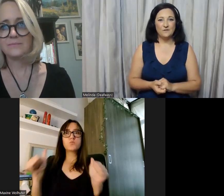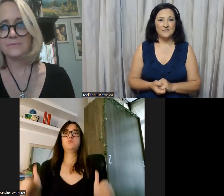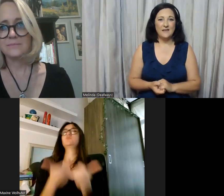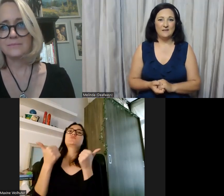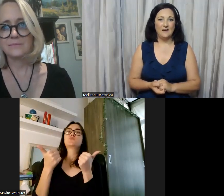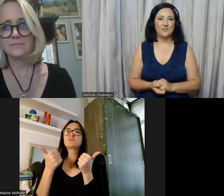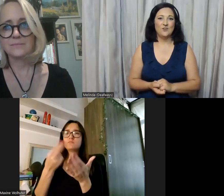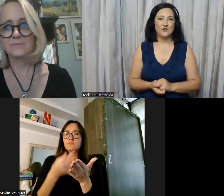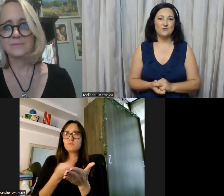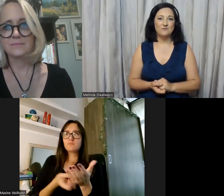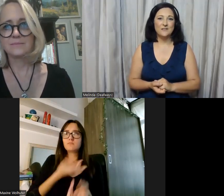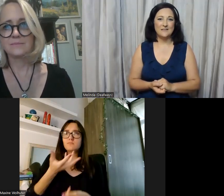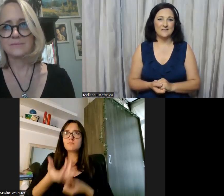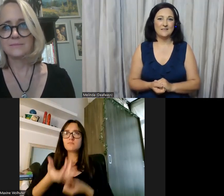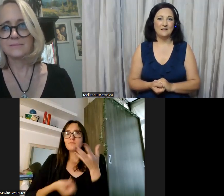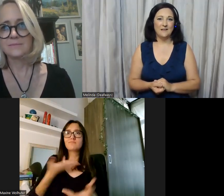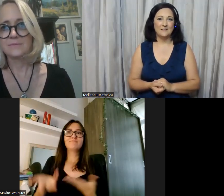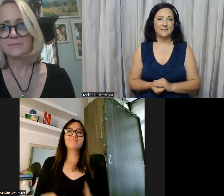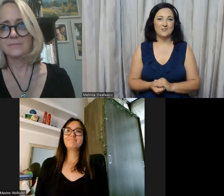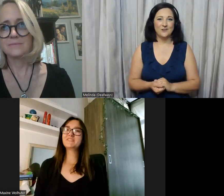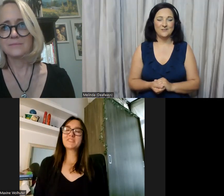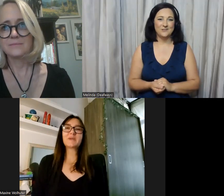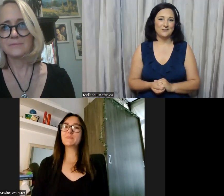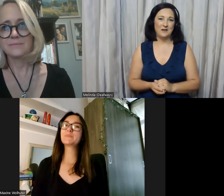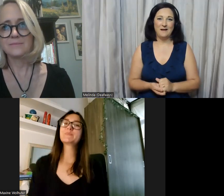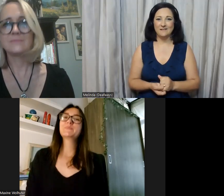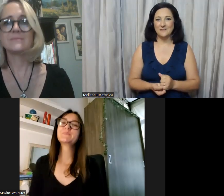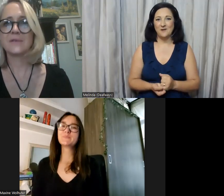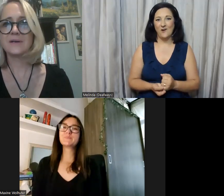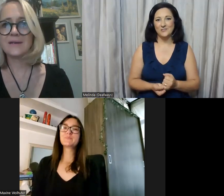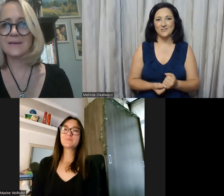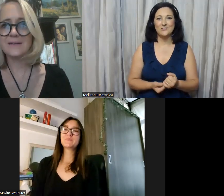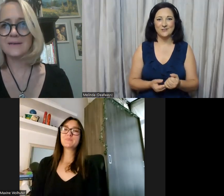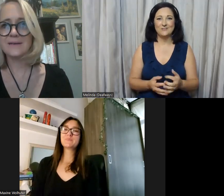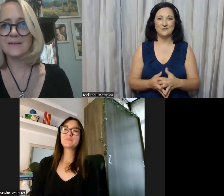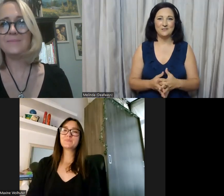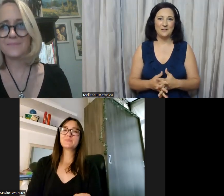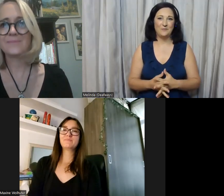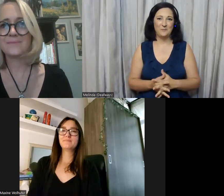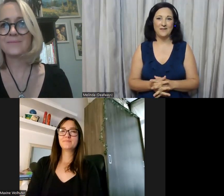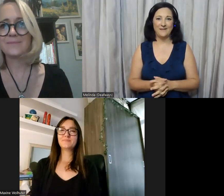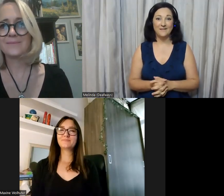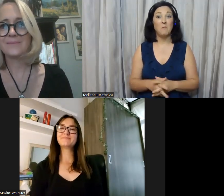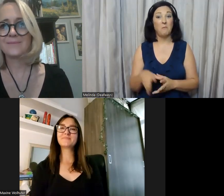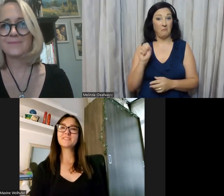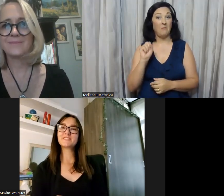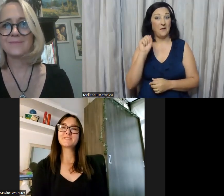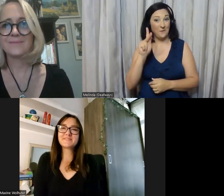the age of 10, I started to really excel, and it started just to come out, and my art just started to develop from